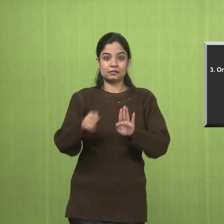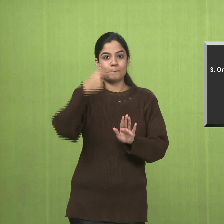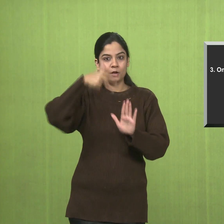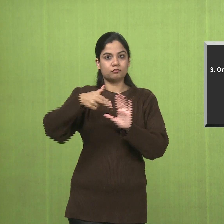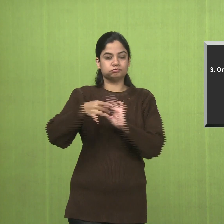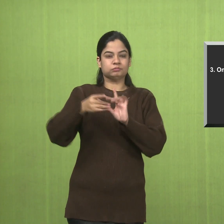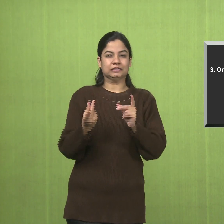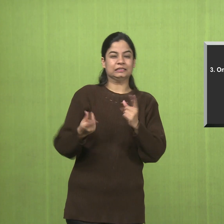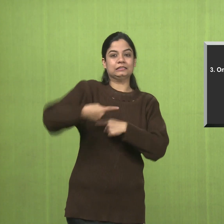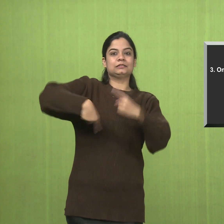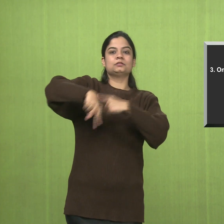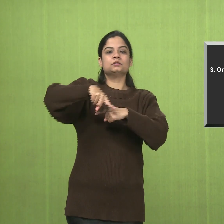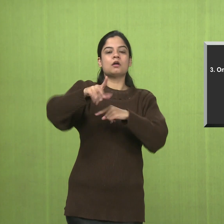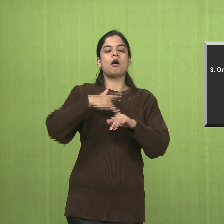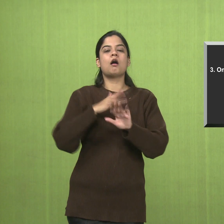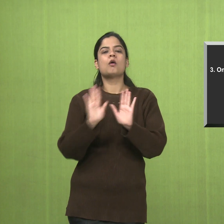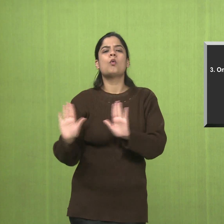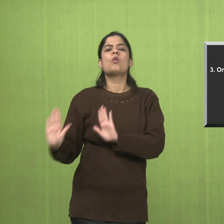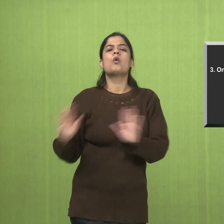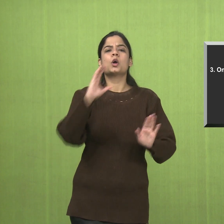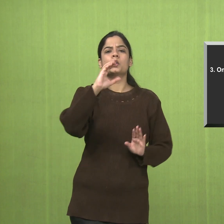Minimize the use of brake and clutch.